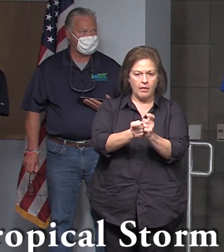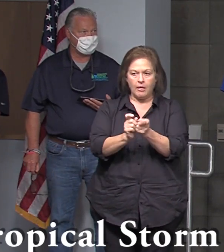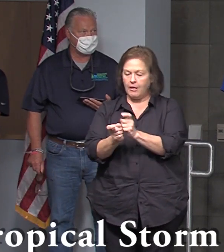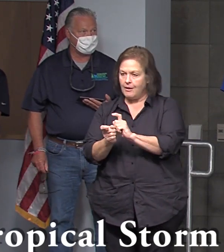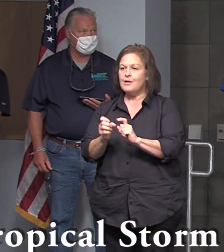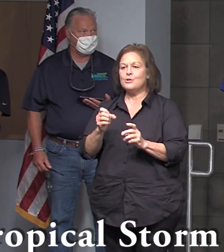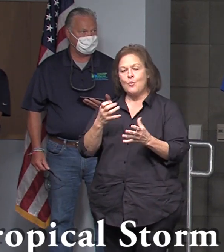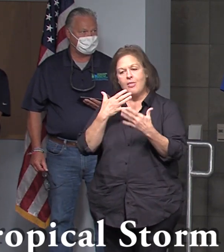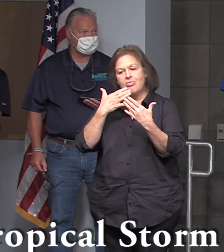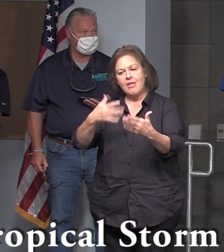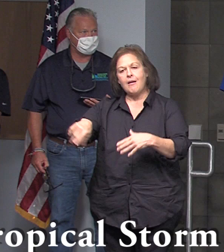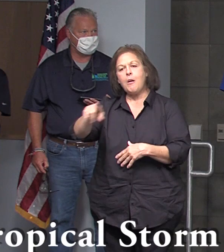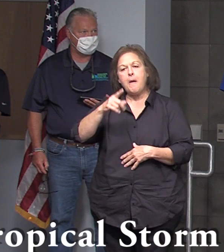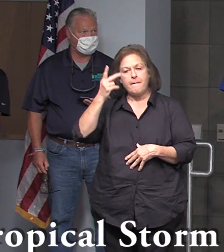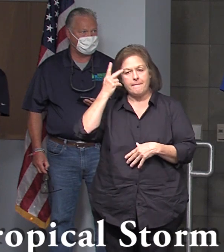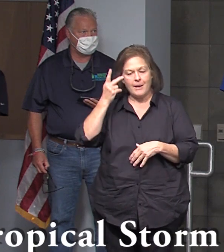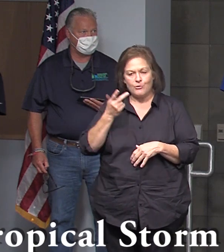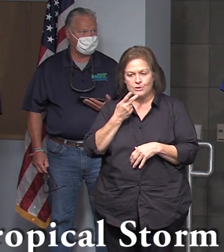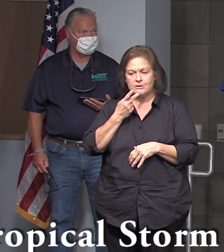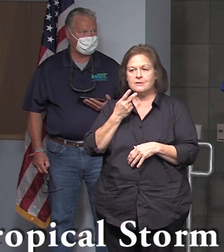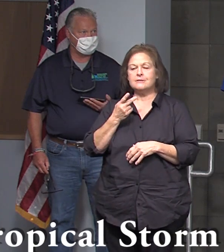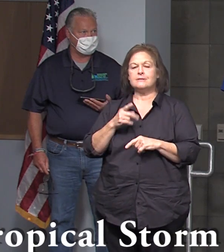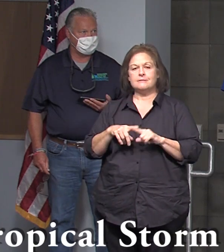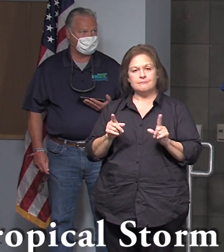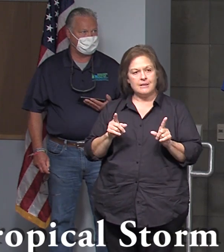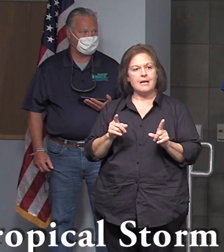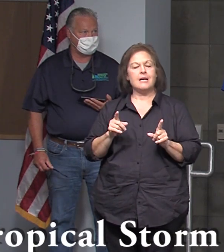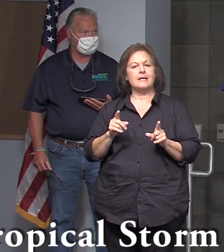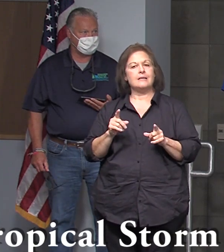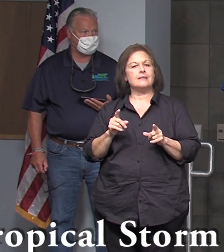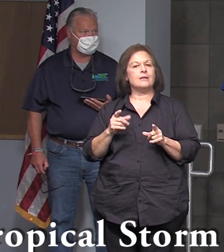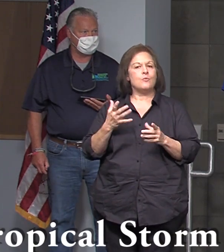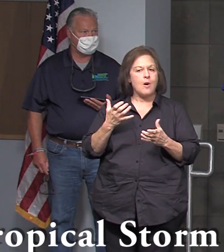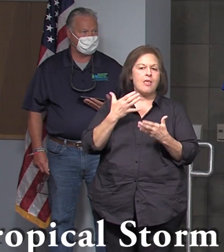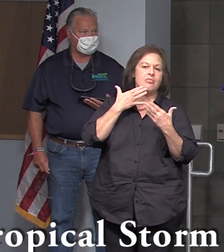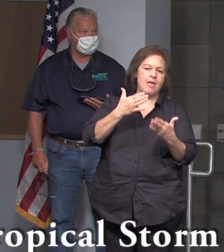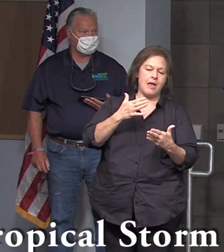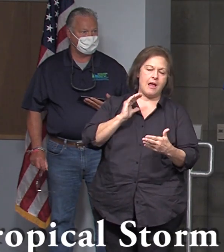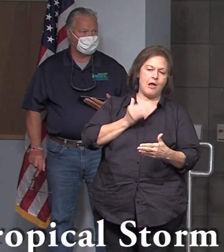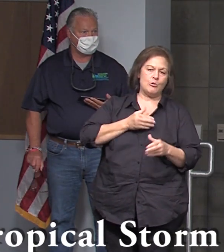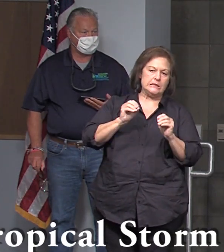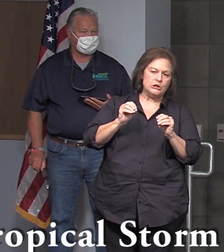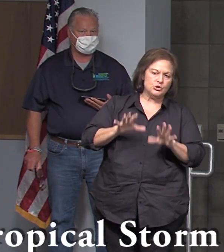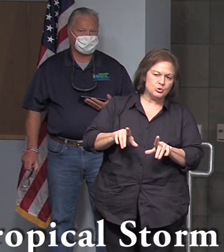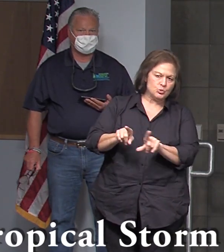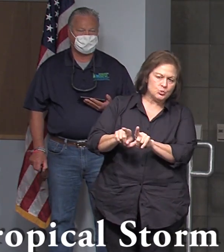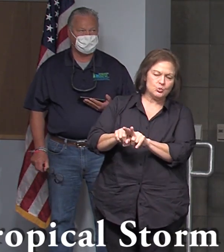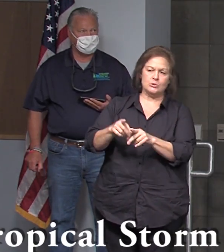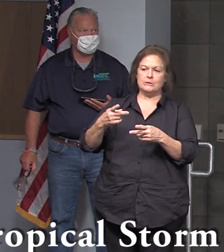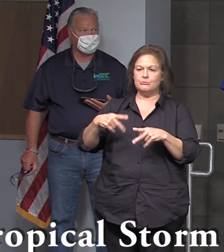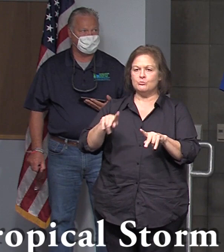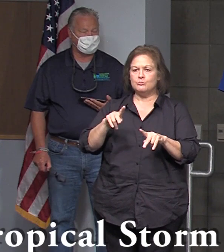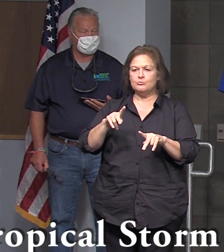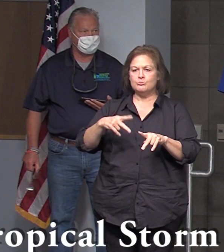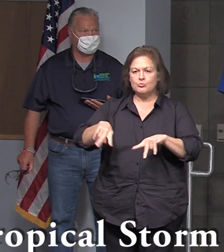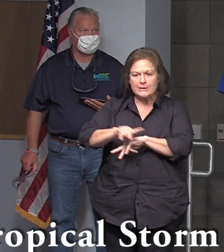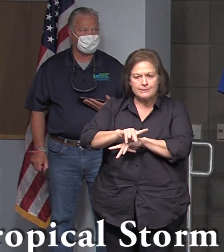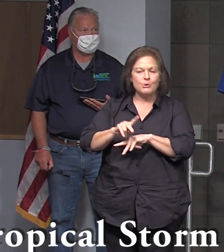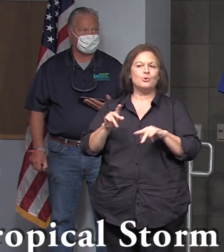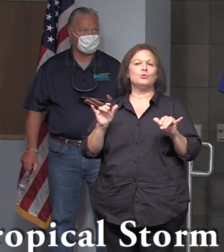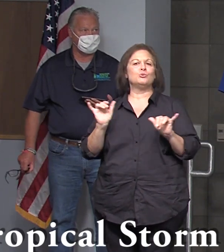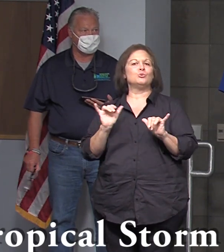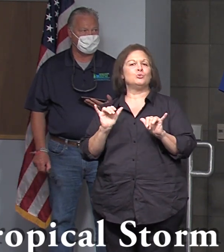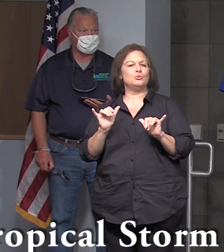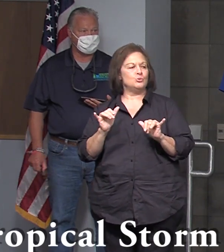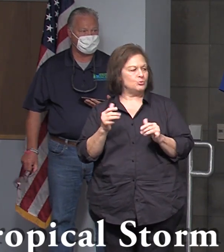to say thank you to you, but specifically more endearing to our teachers and our principals. They've been working 24 hours a day since we started this process